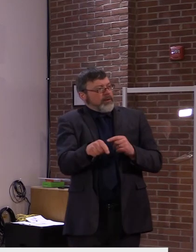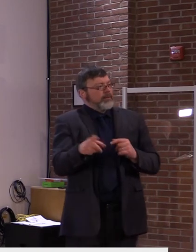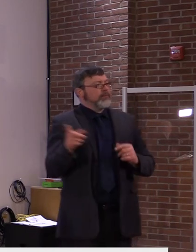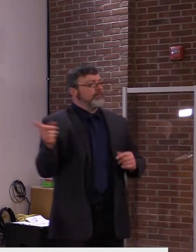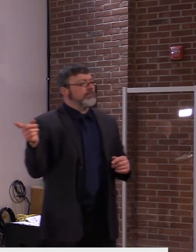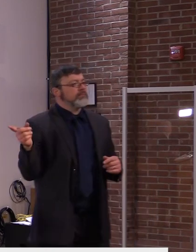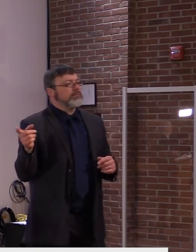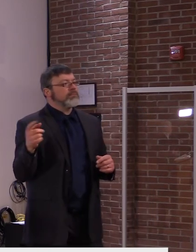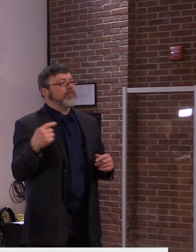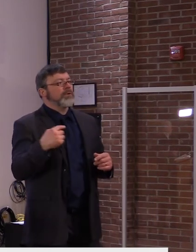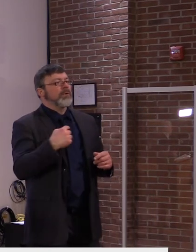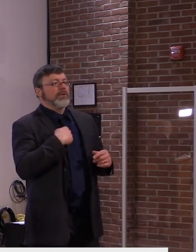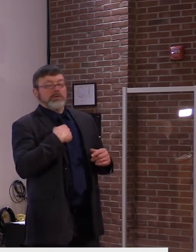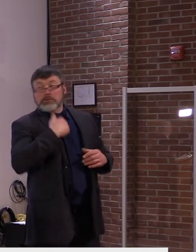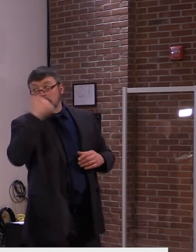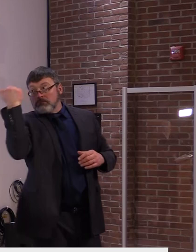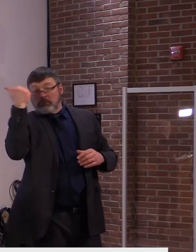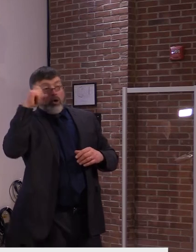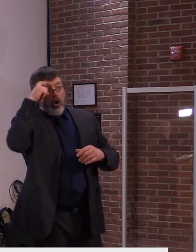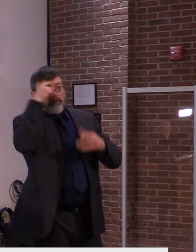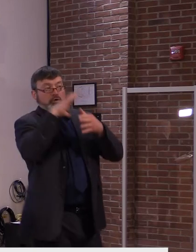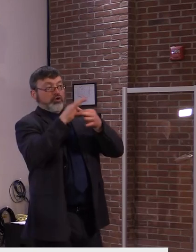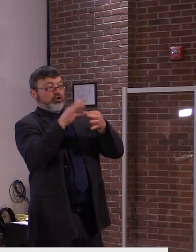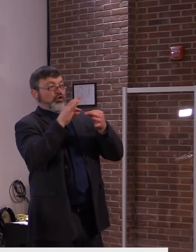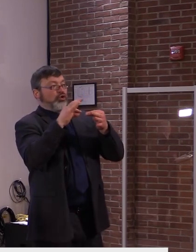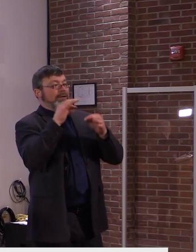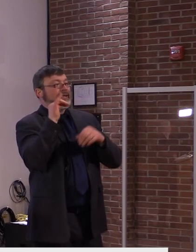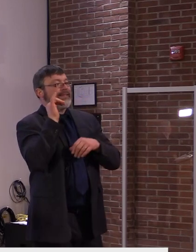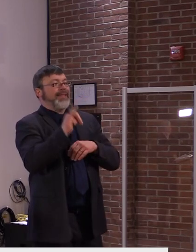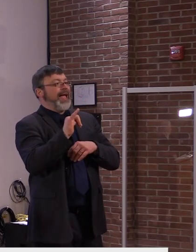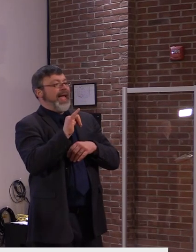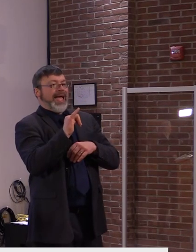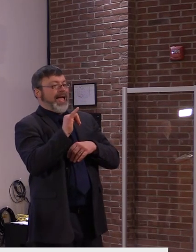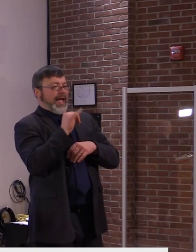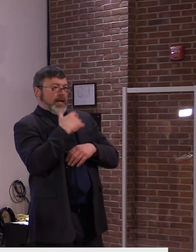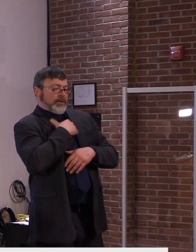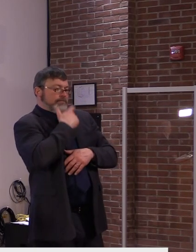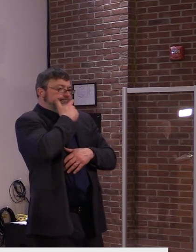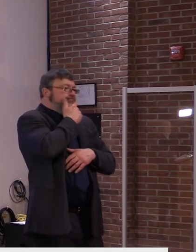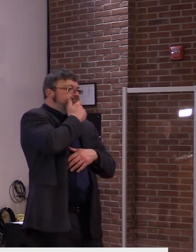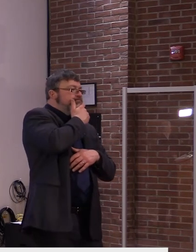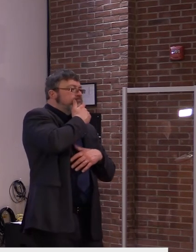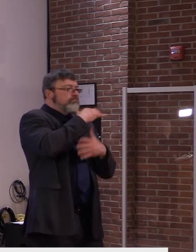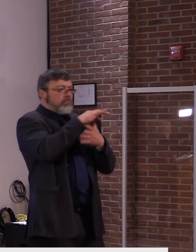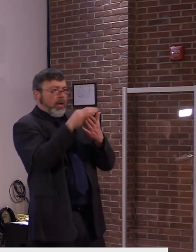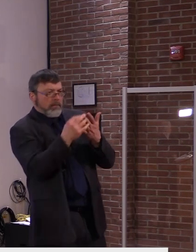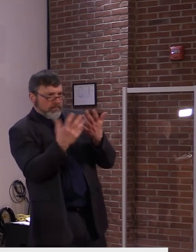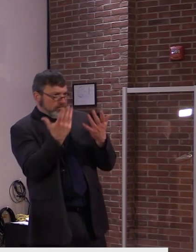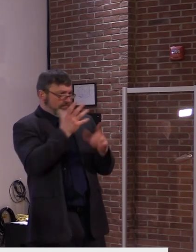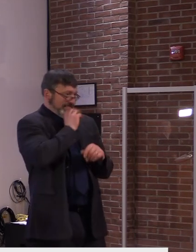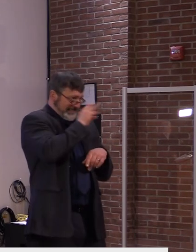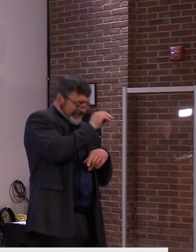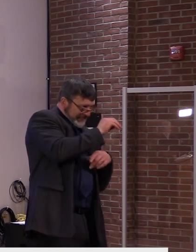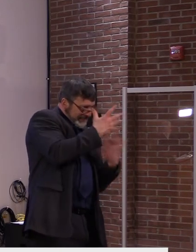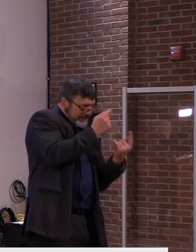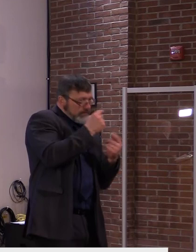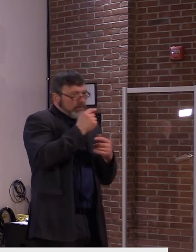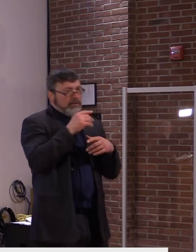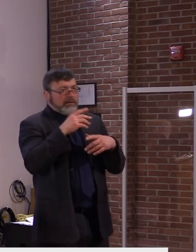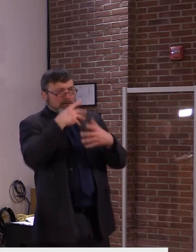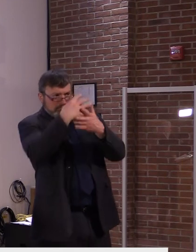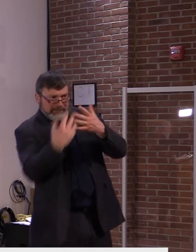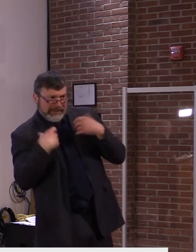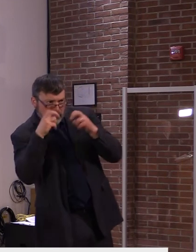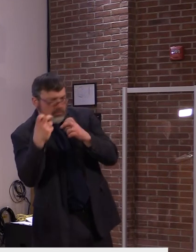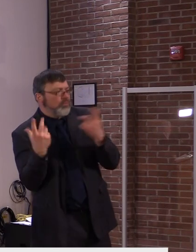We're looking at the various options that what that would look like in phase six. We don't have any